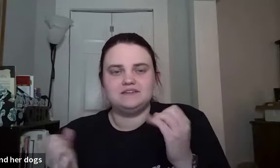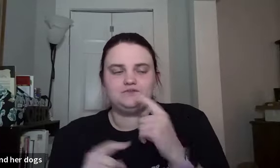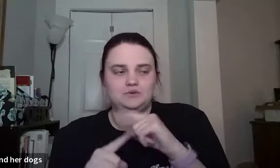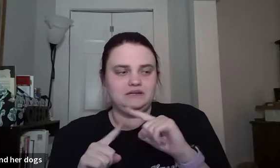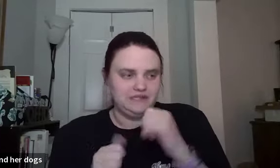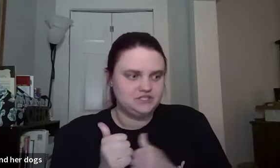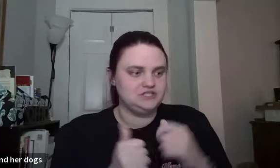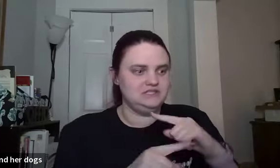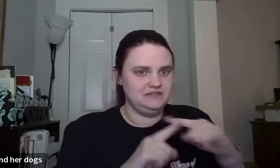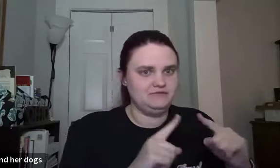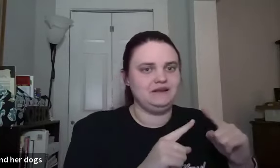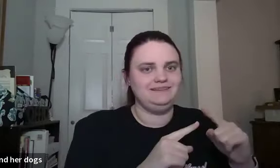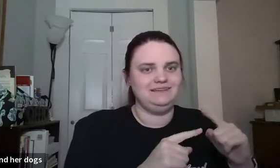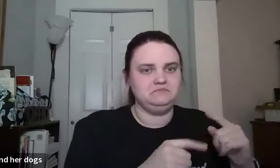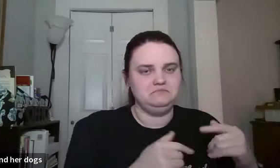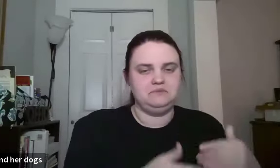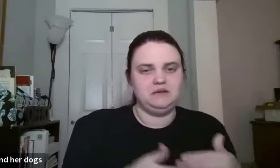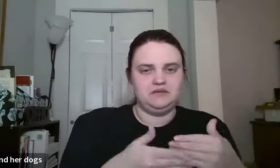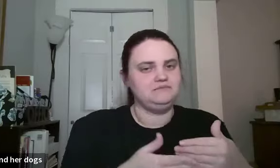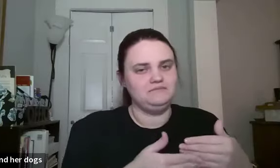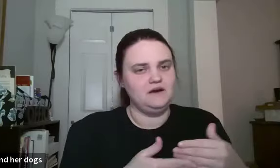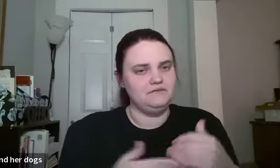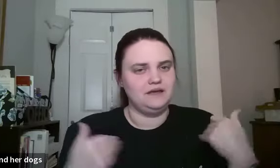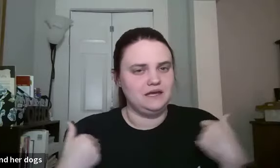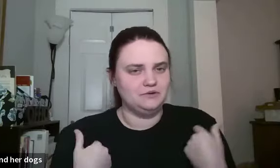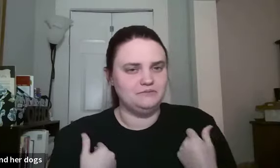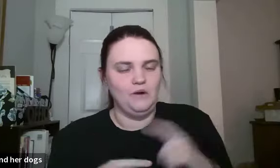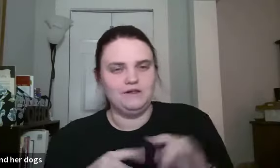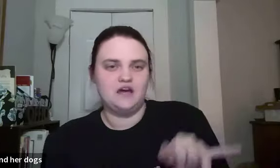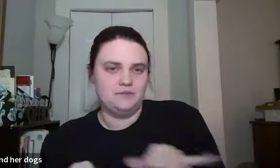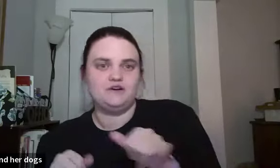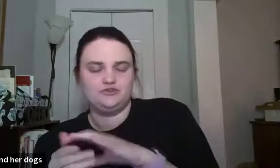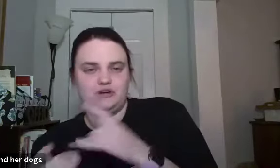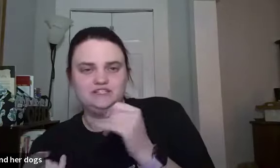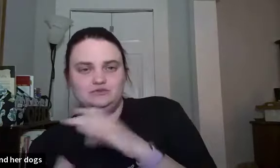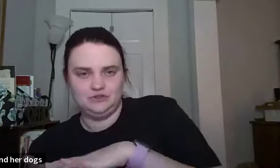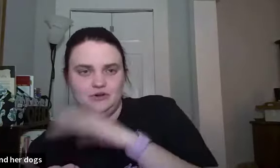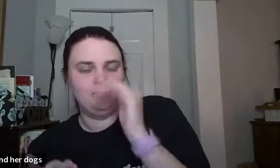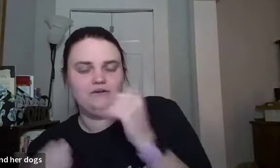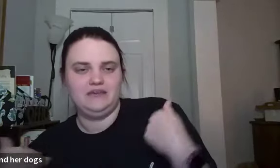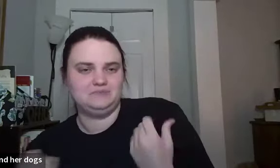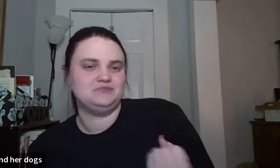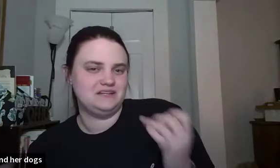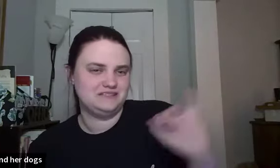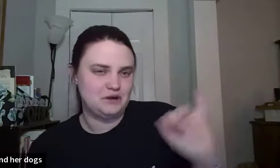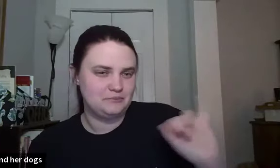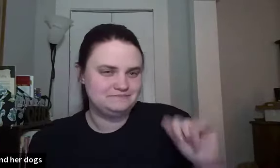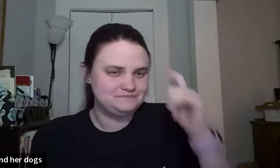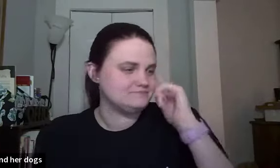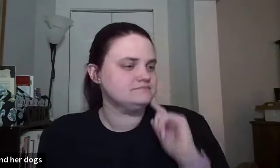signs for each different baby of the animal, while on top of also trying to learn all of the animal signs as well.